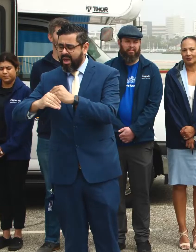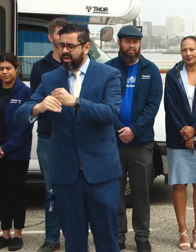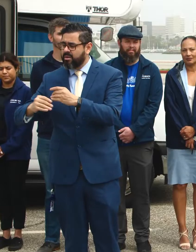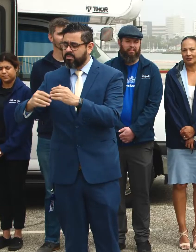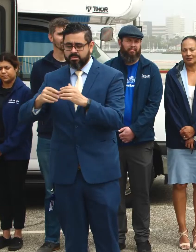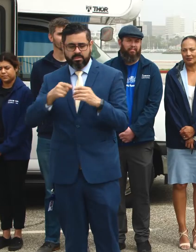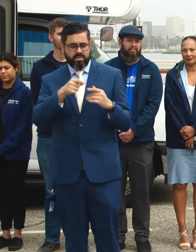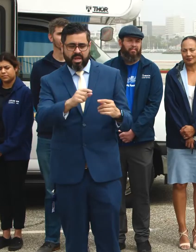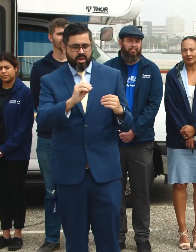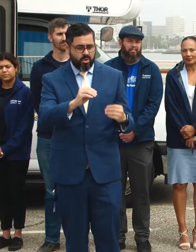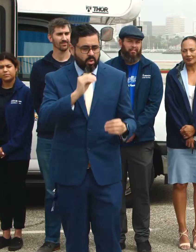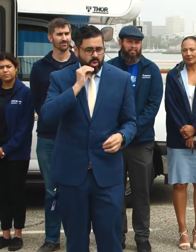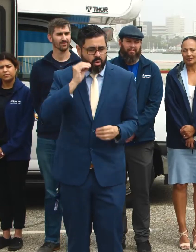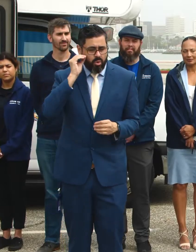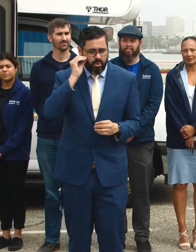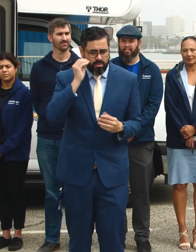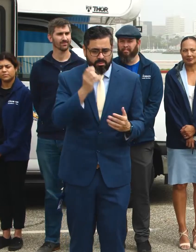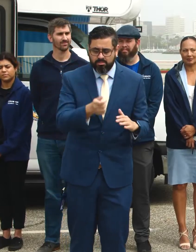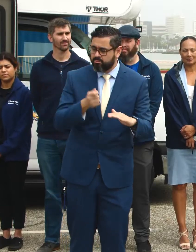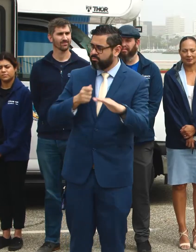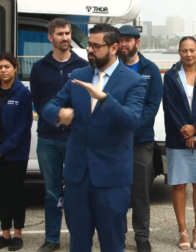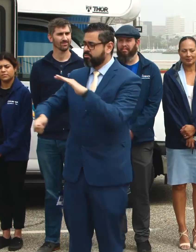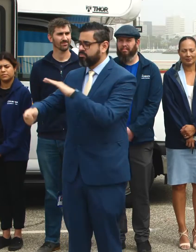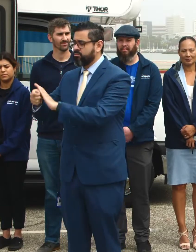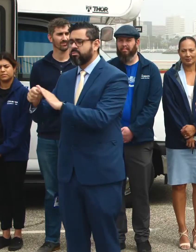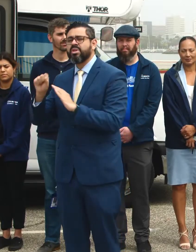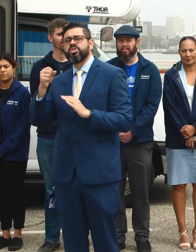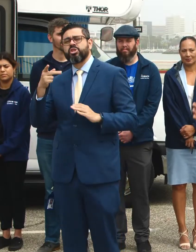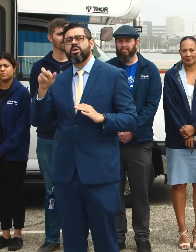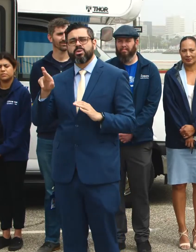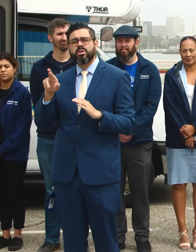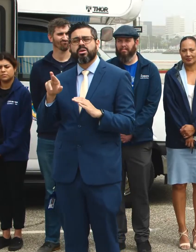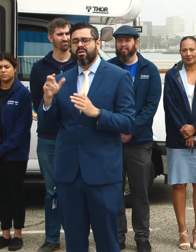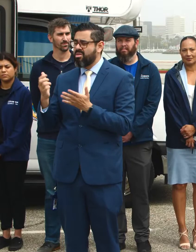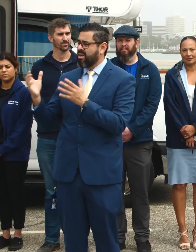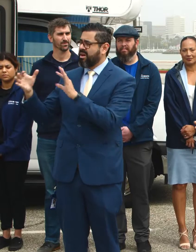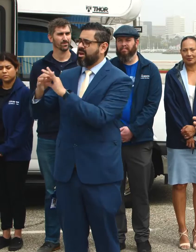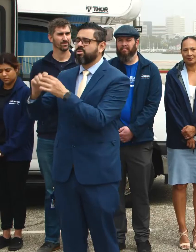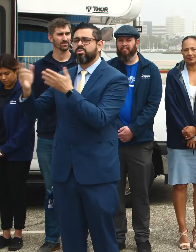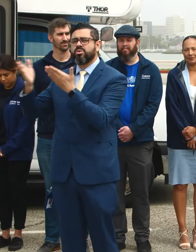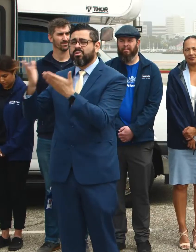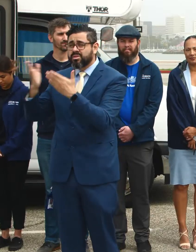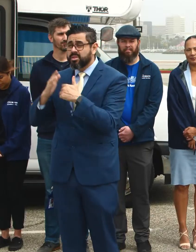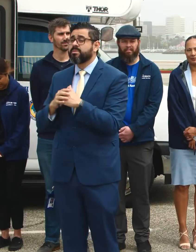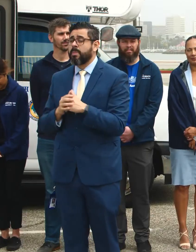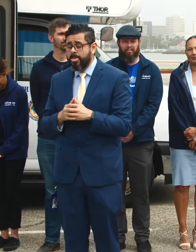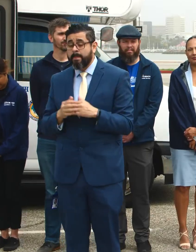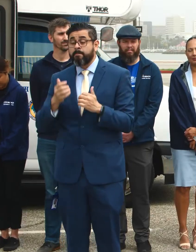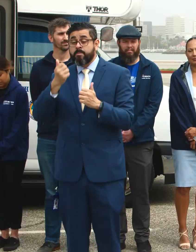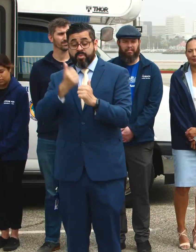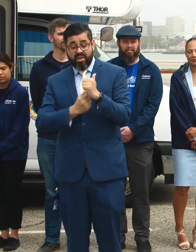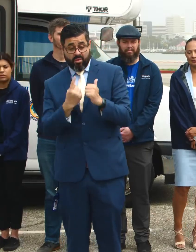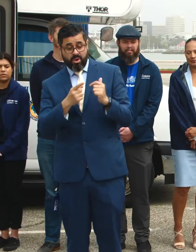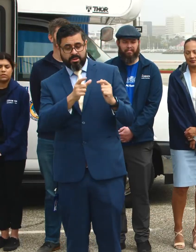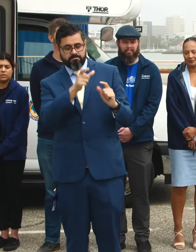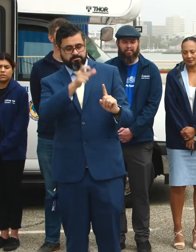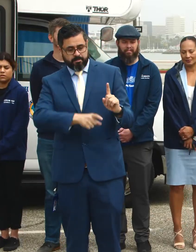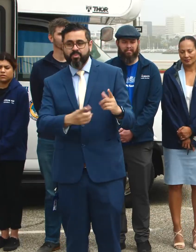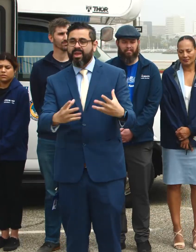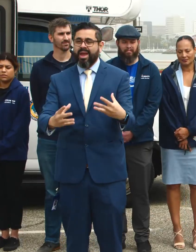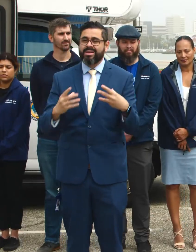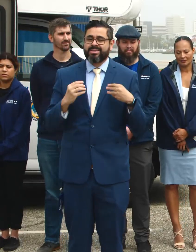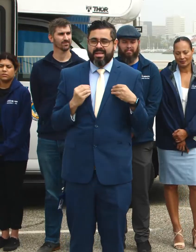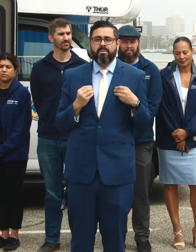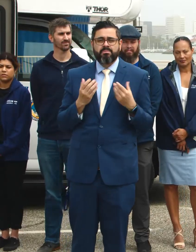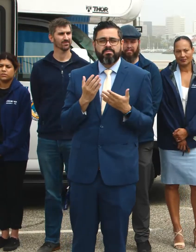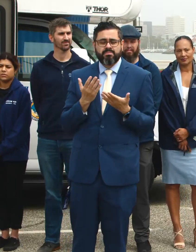from unsheltered homelessness into sheltered homelessness and really connect them more fully to services. Everyone who comes in our shelter accepts some degree of services,